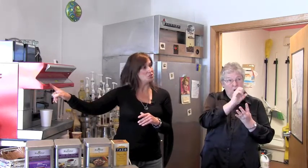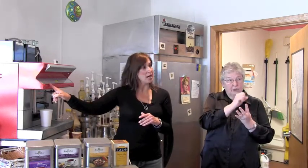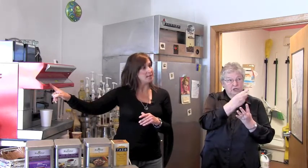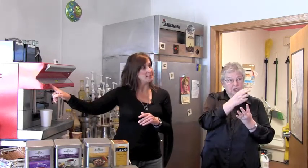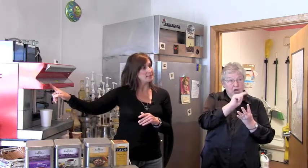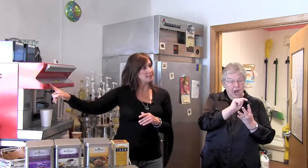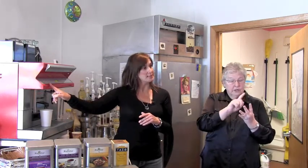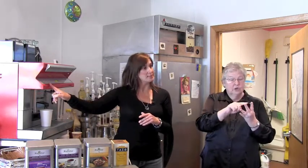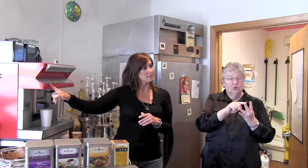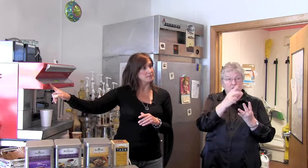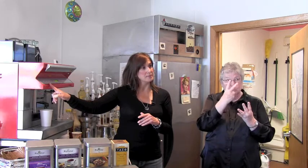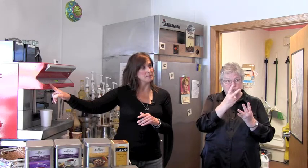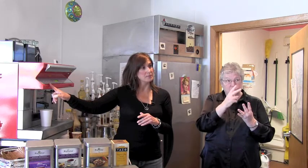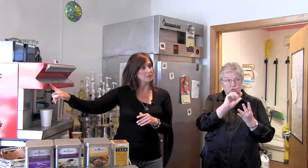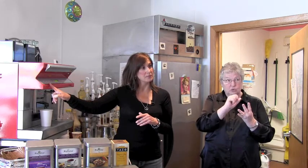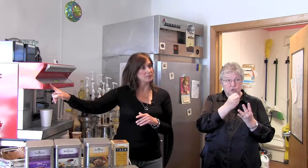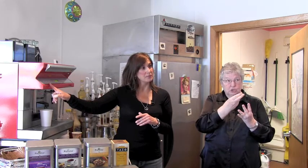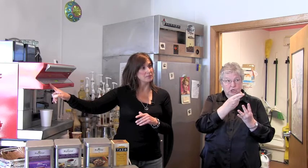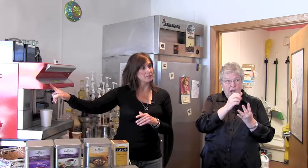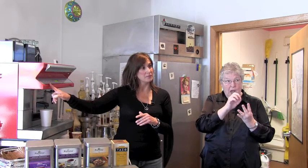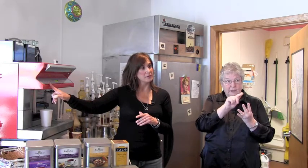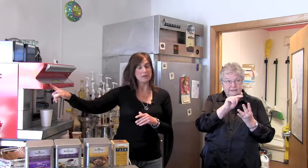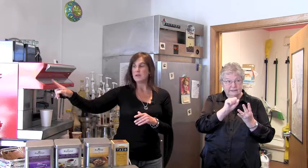or 2 shots.